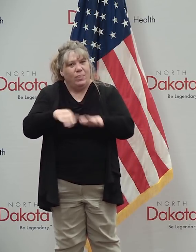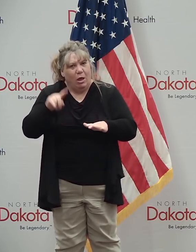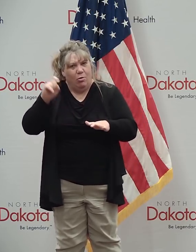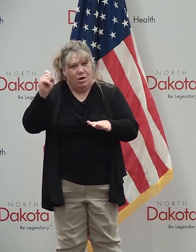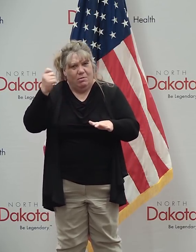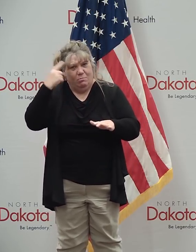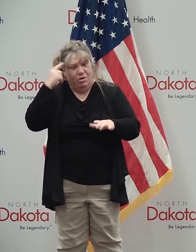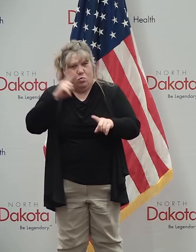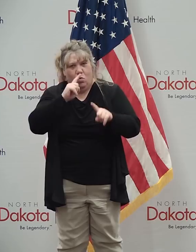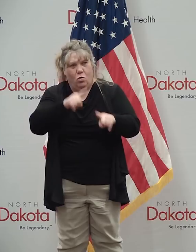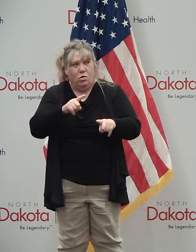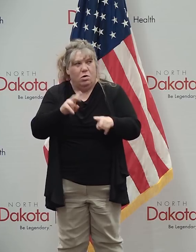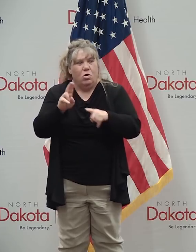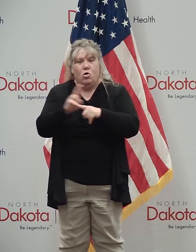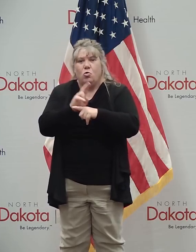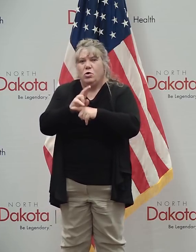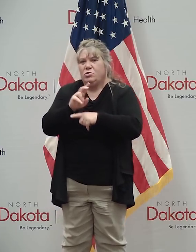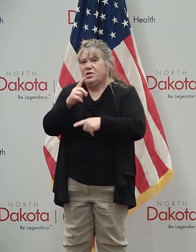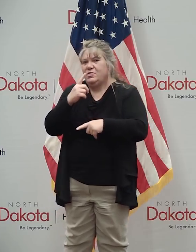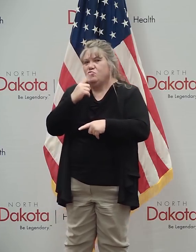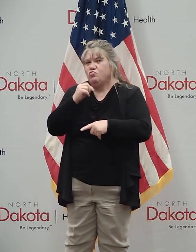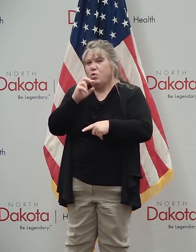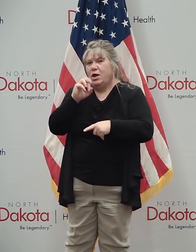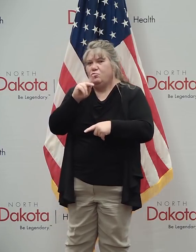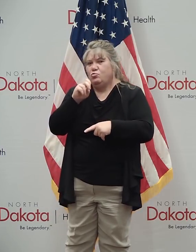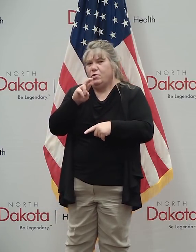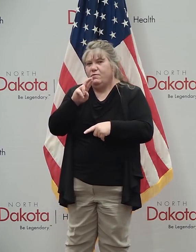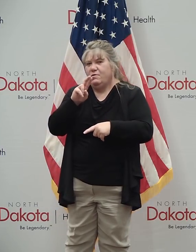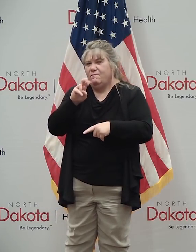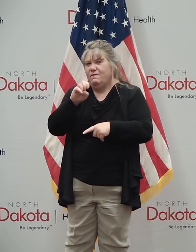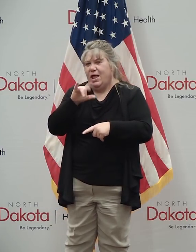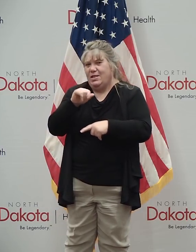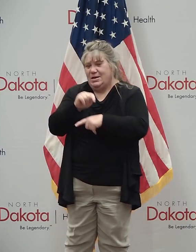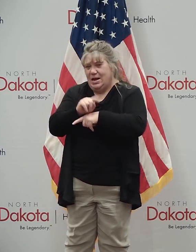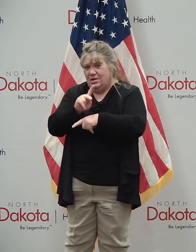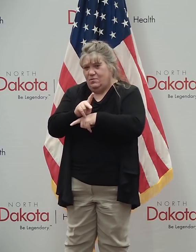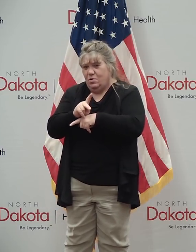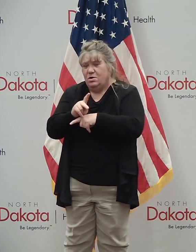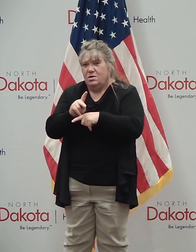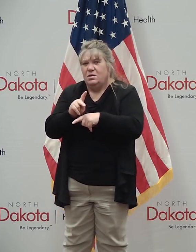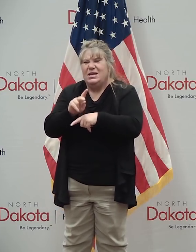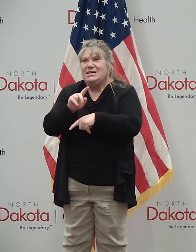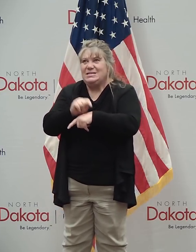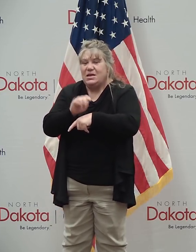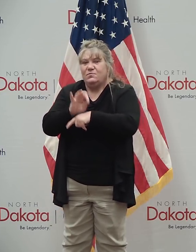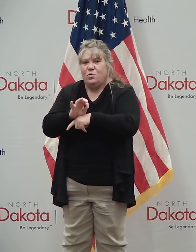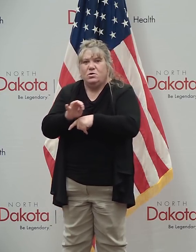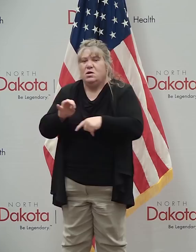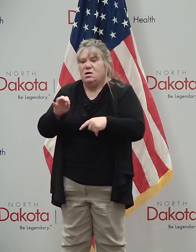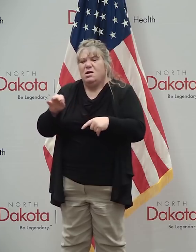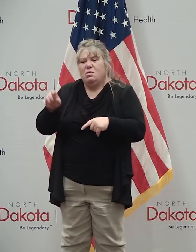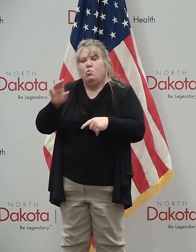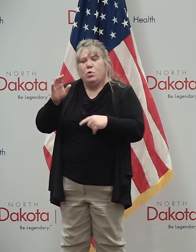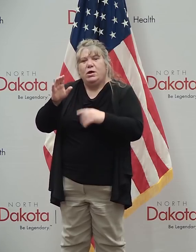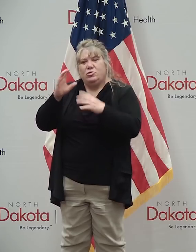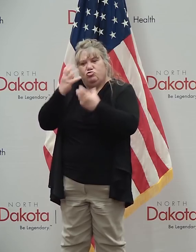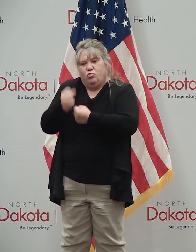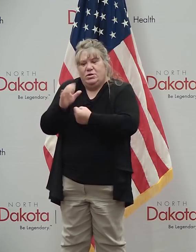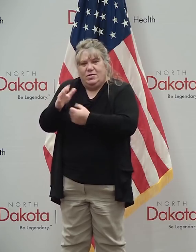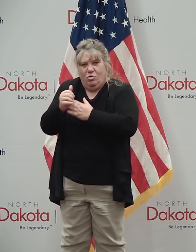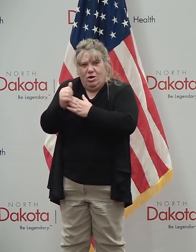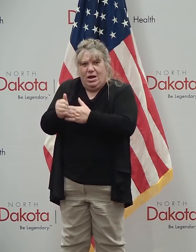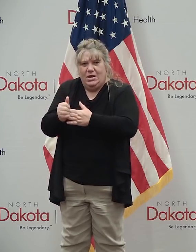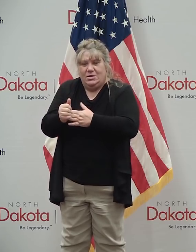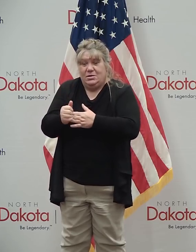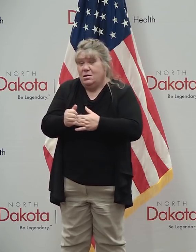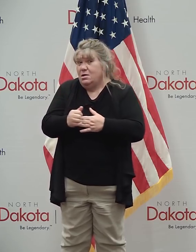this Red River Valley Task Force and the great collaboration that we've had through the get-go. So I don't anticipate right now that that's possible.